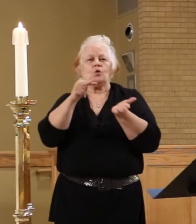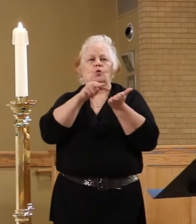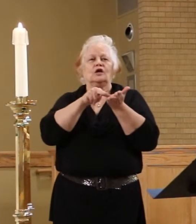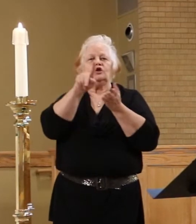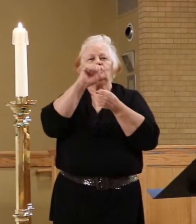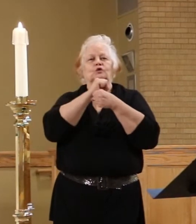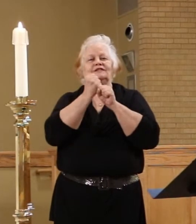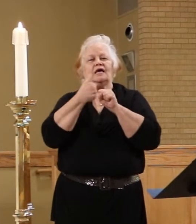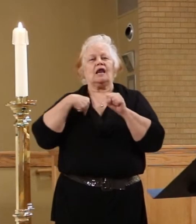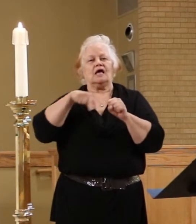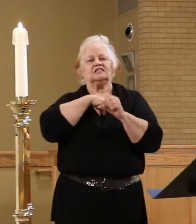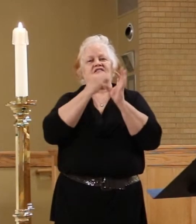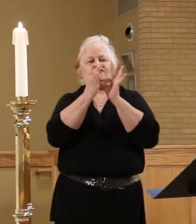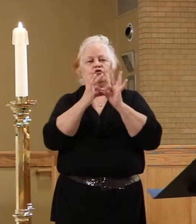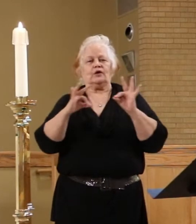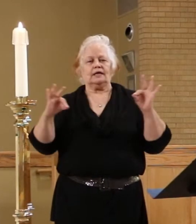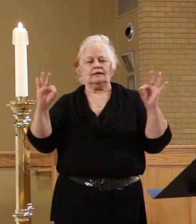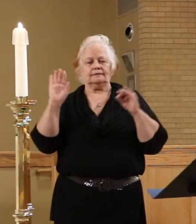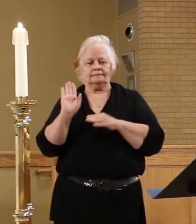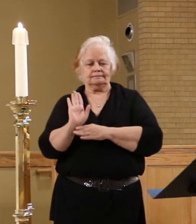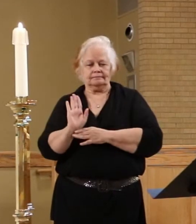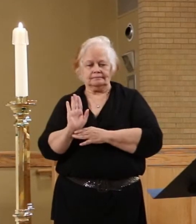have set us free.